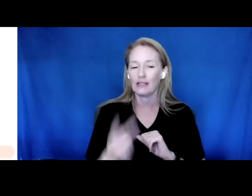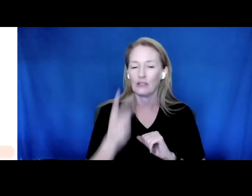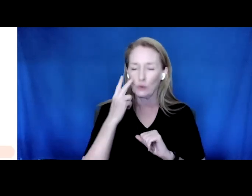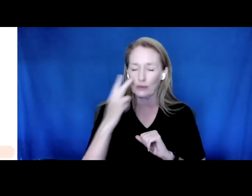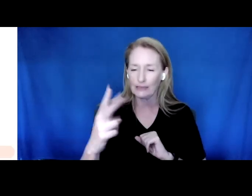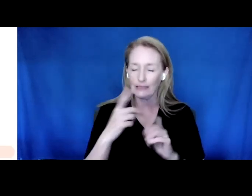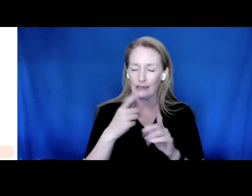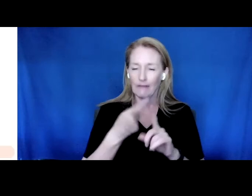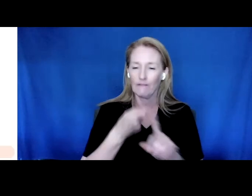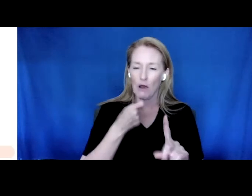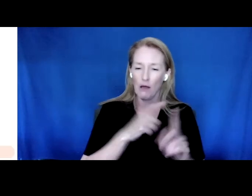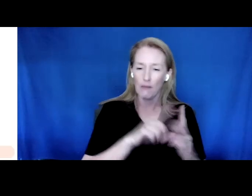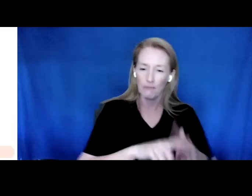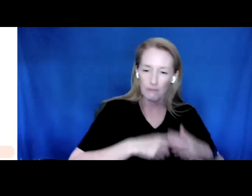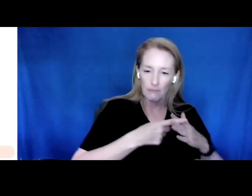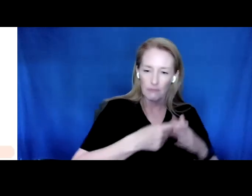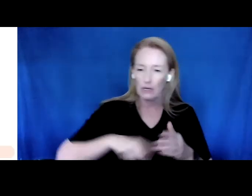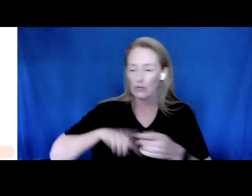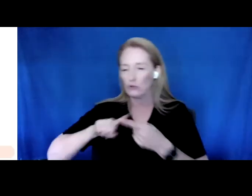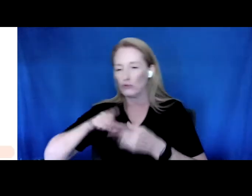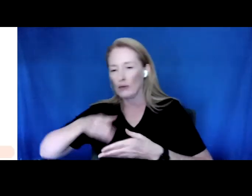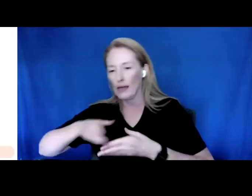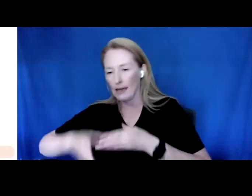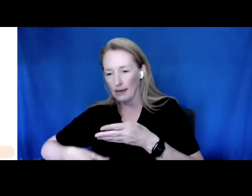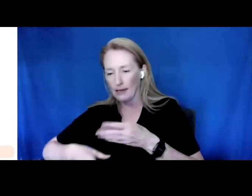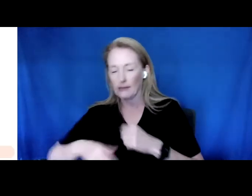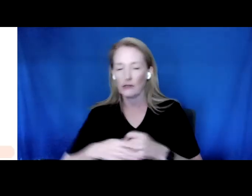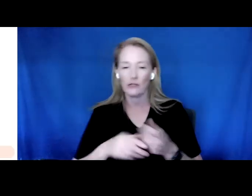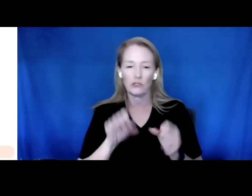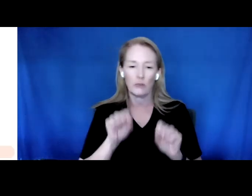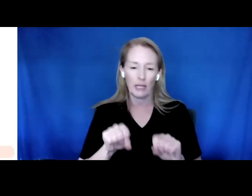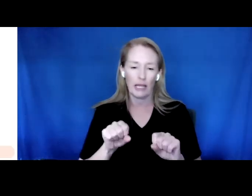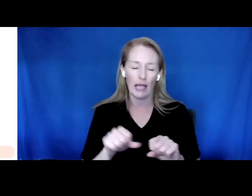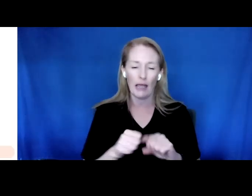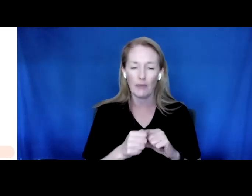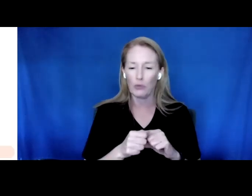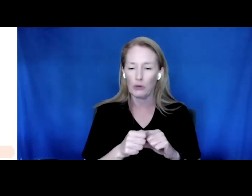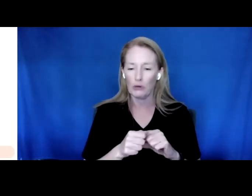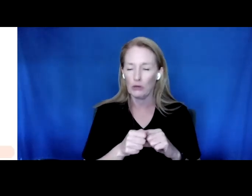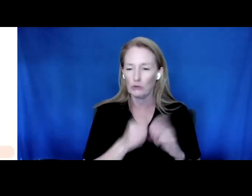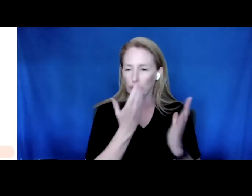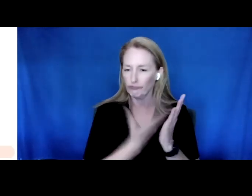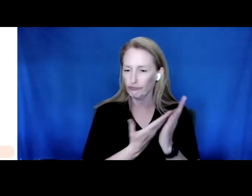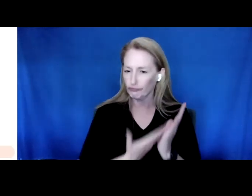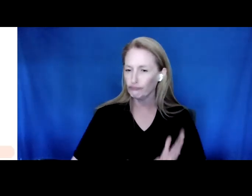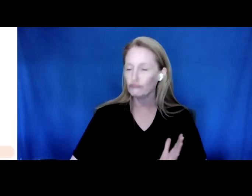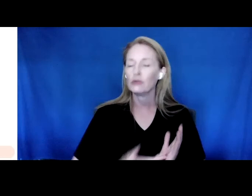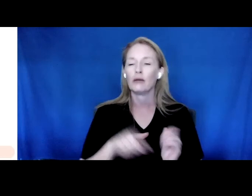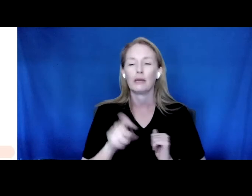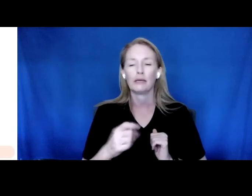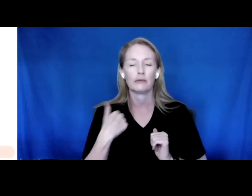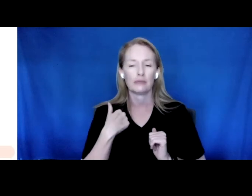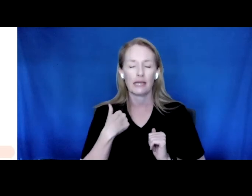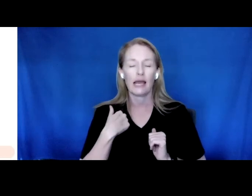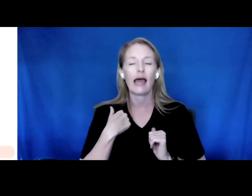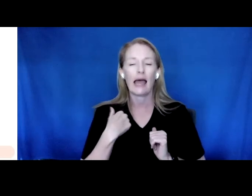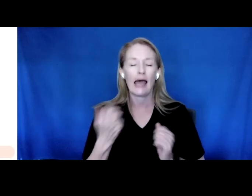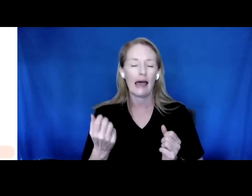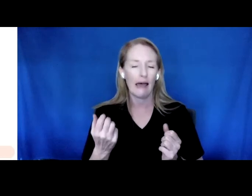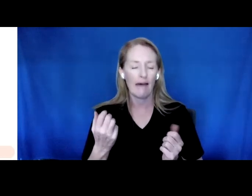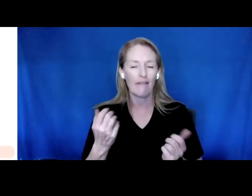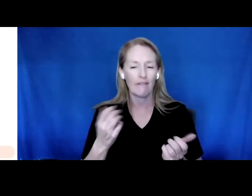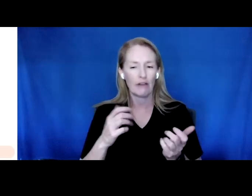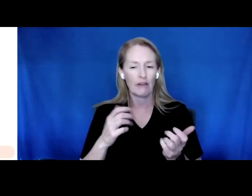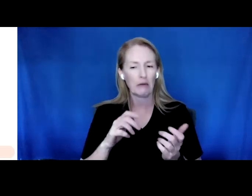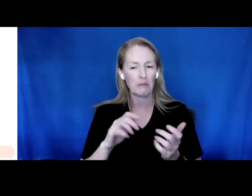to be able to make the claims that we've made, you need to have a set number of fetuses and infants who have died within